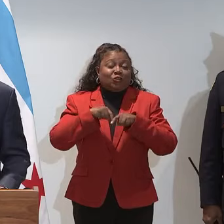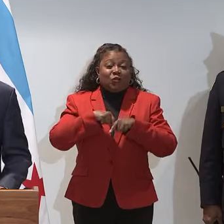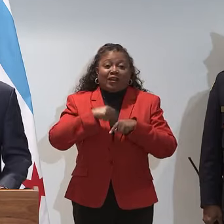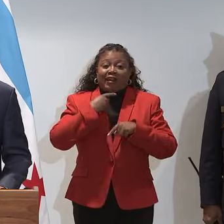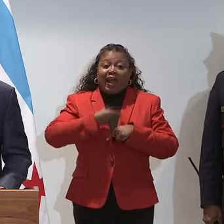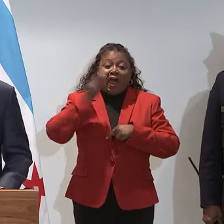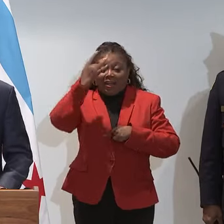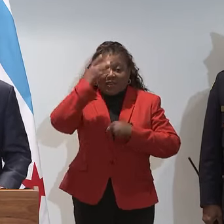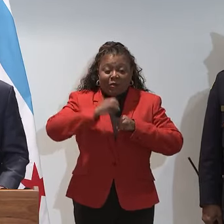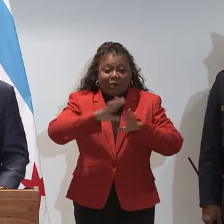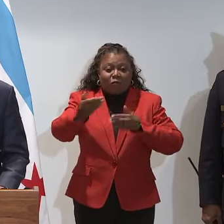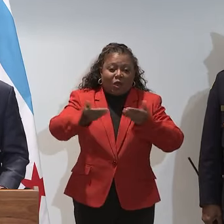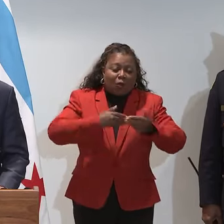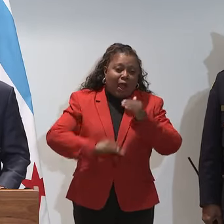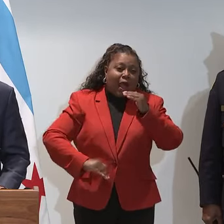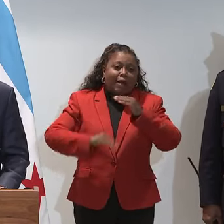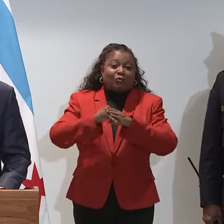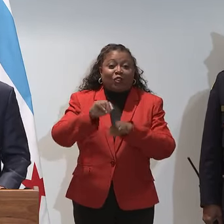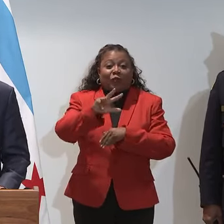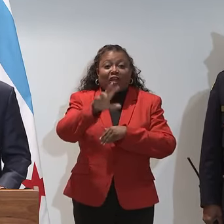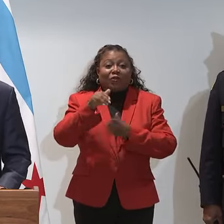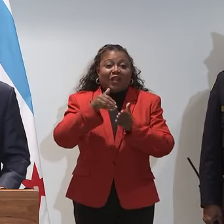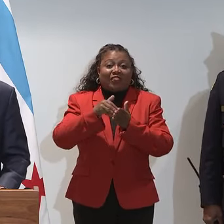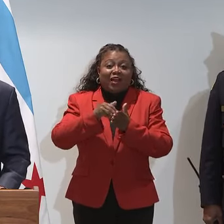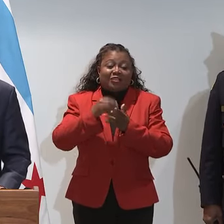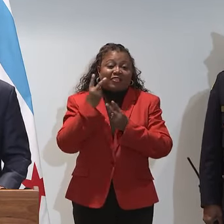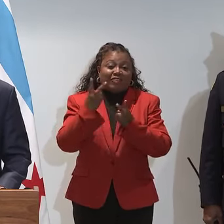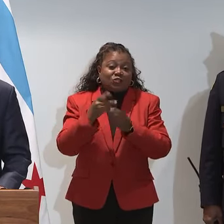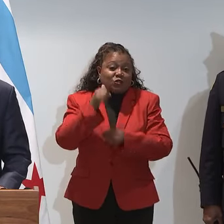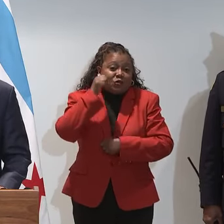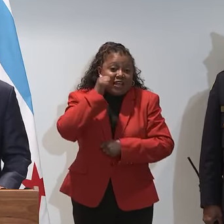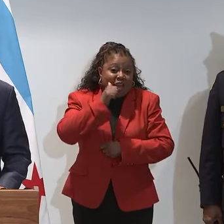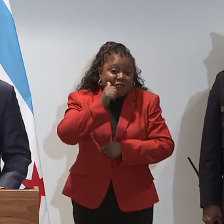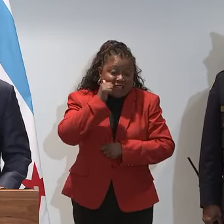height of the pandemic, we were welcoming up to 300,000 visitors every day.